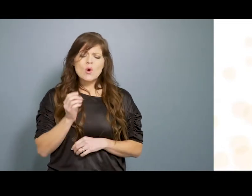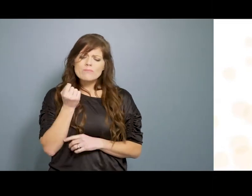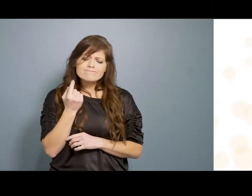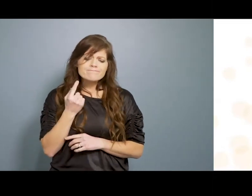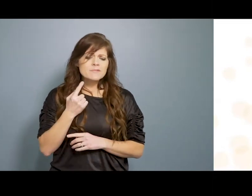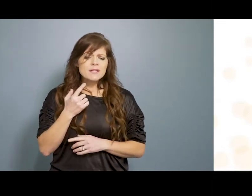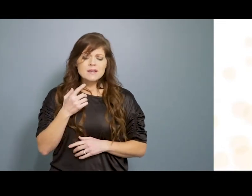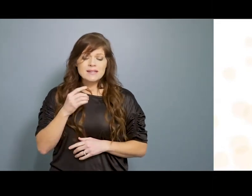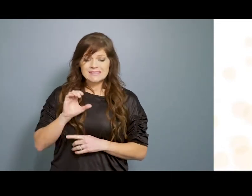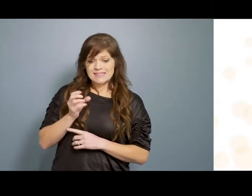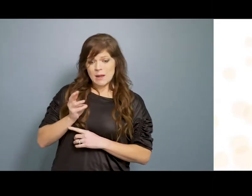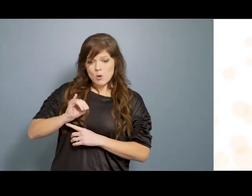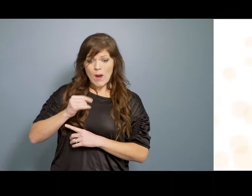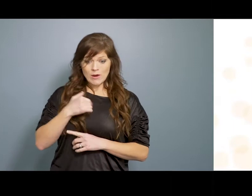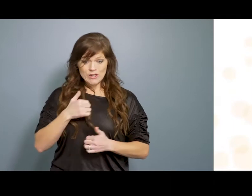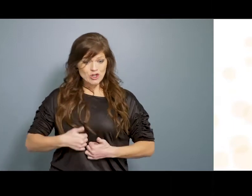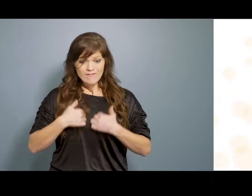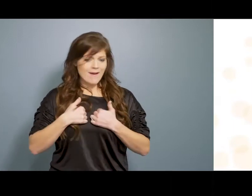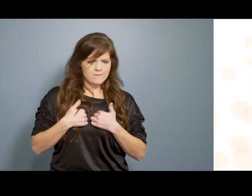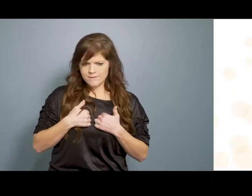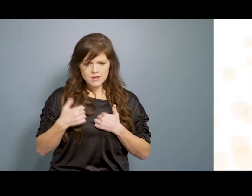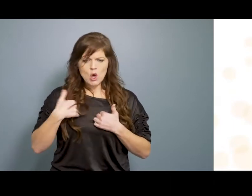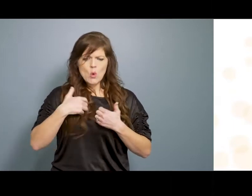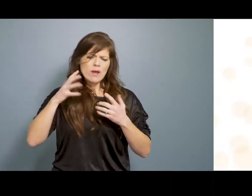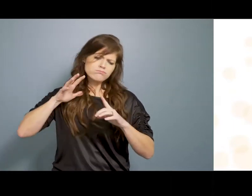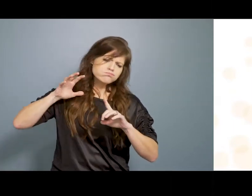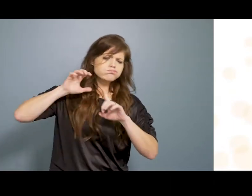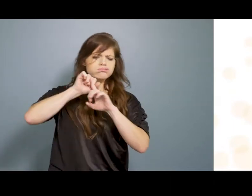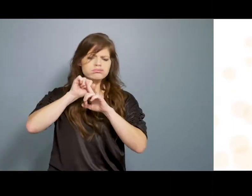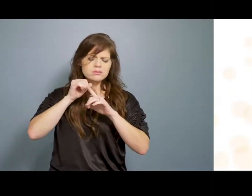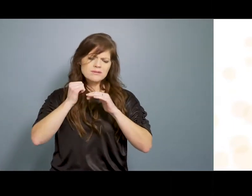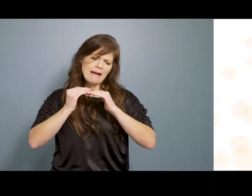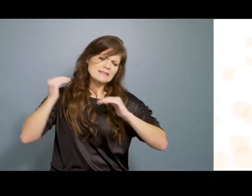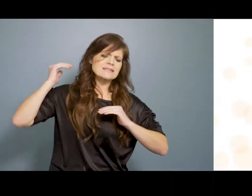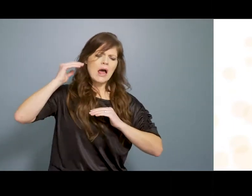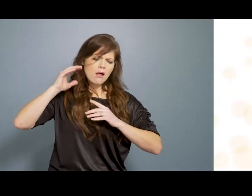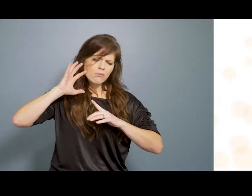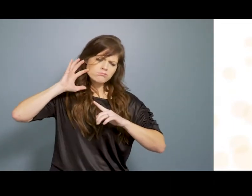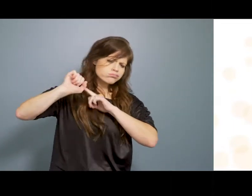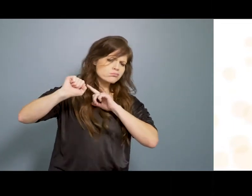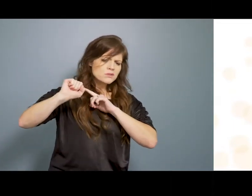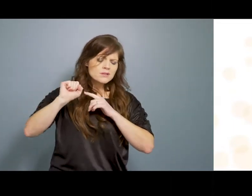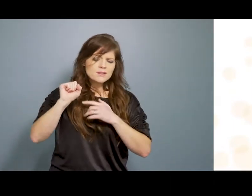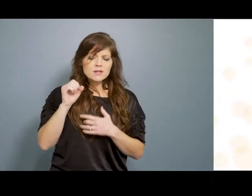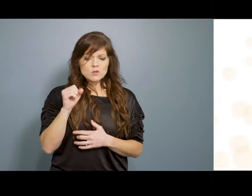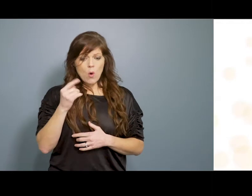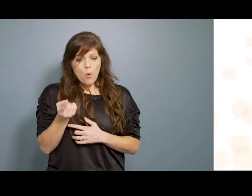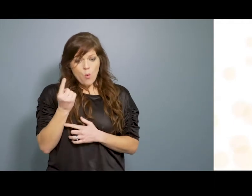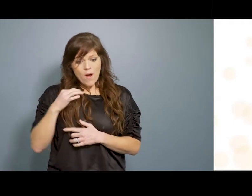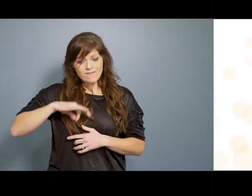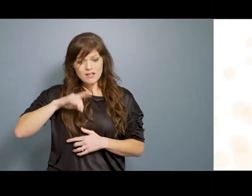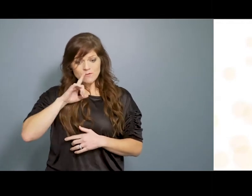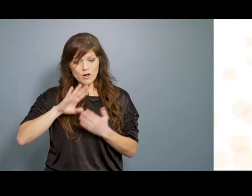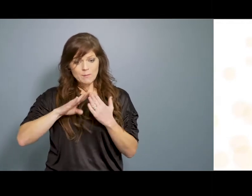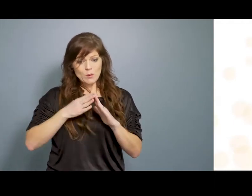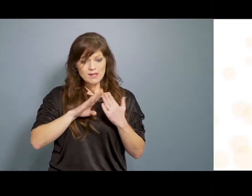CWI did not just survive, we excelled. In talking, one of my advantages of being out in the community is that in talking